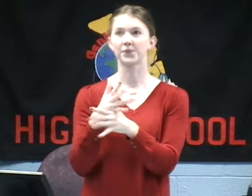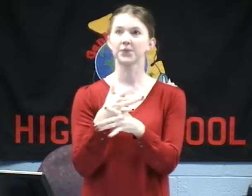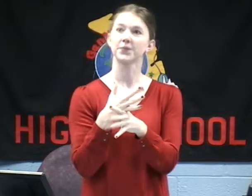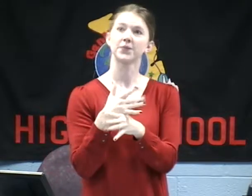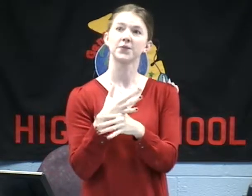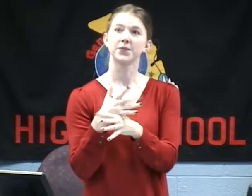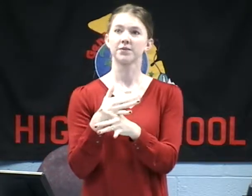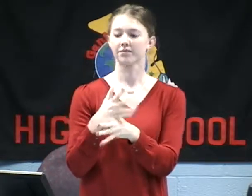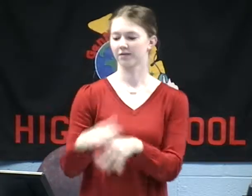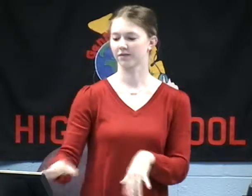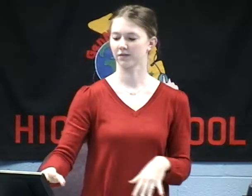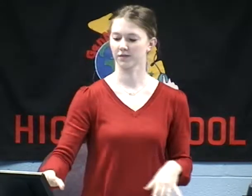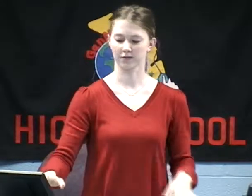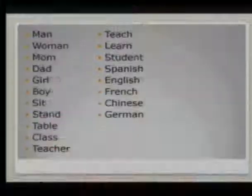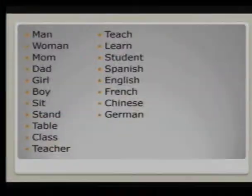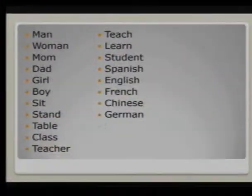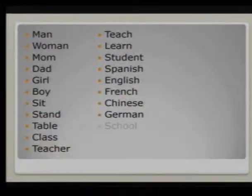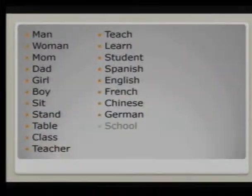I was gonna take.